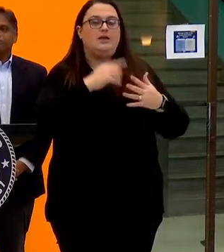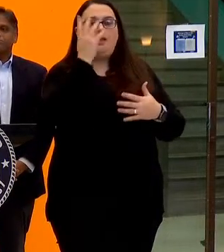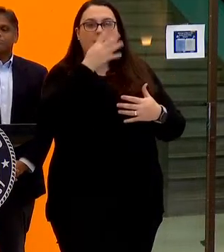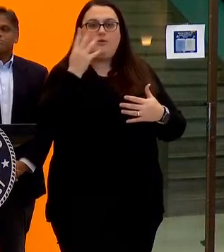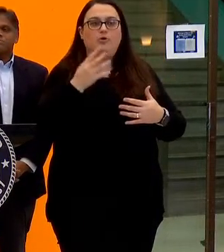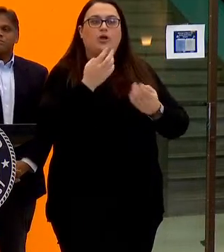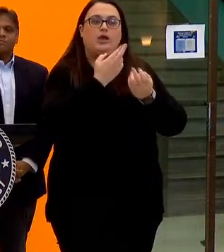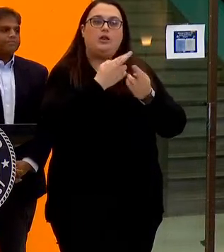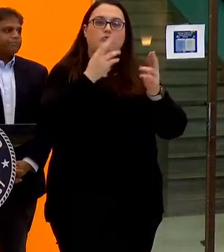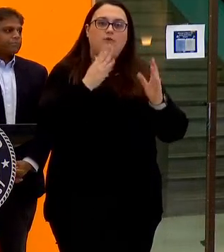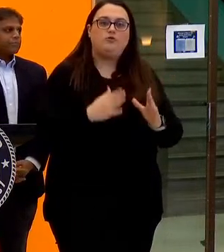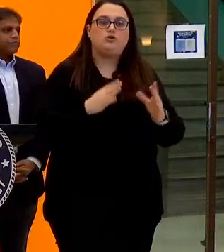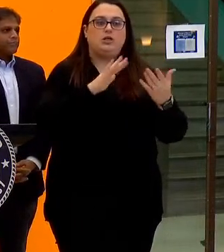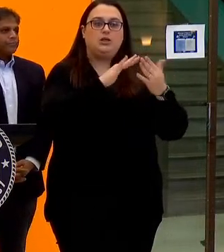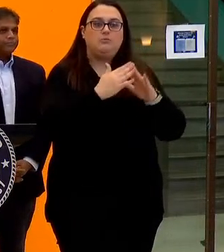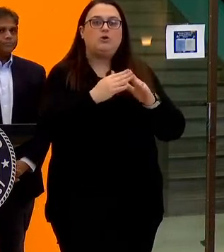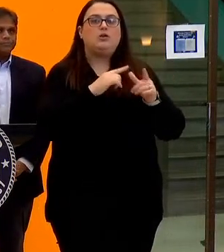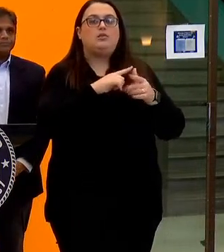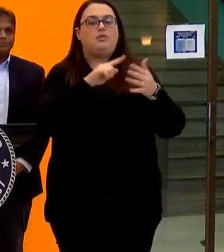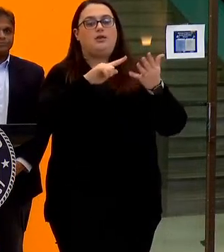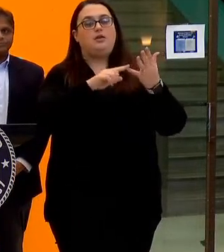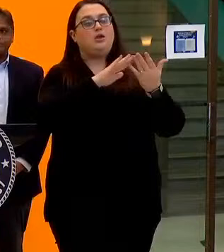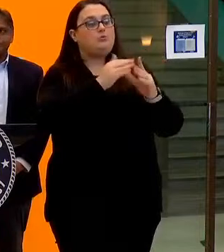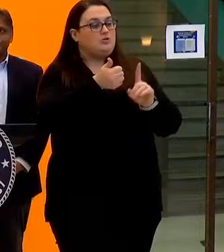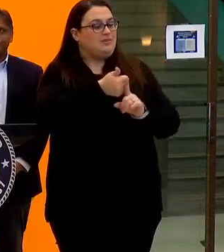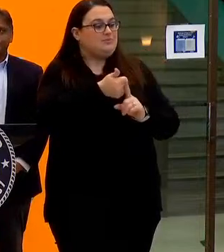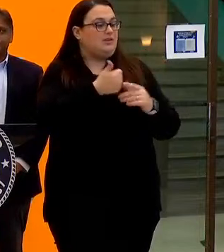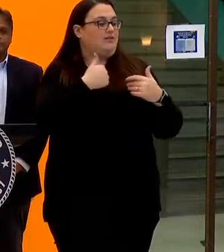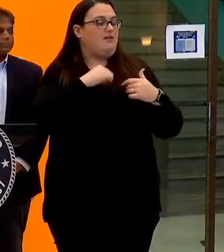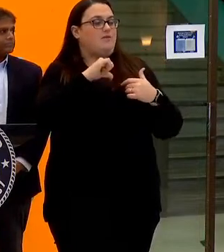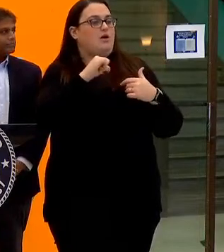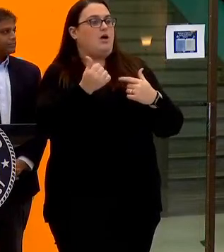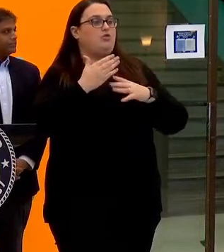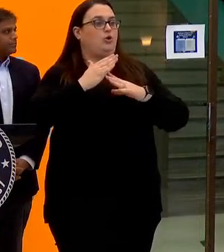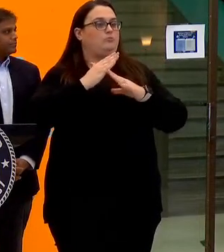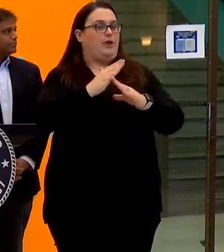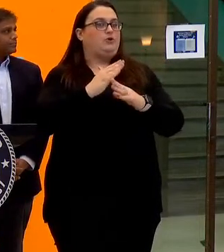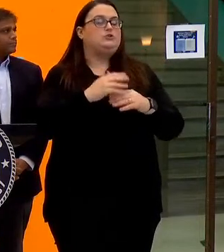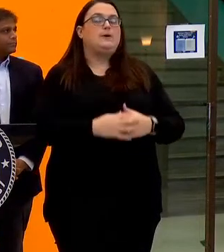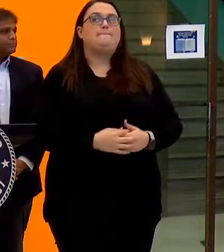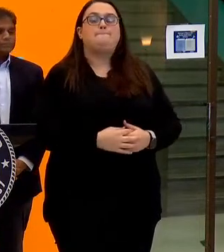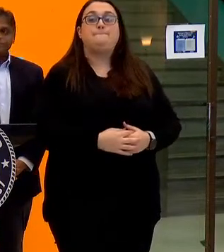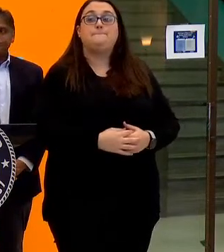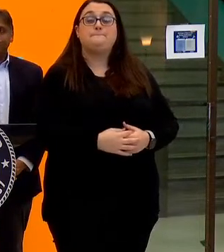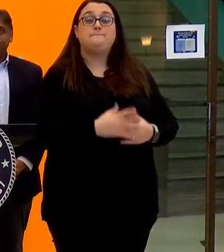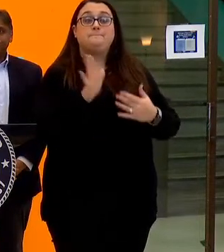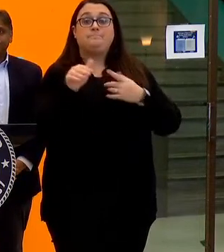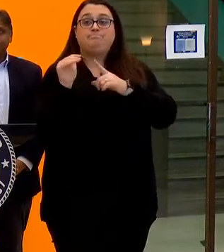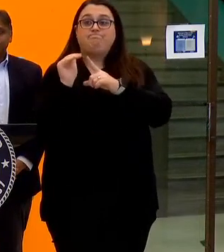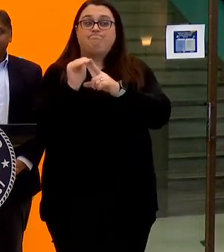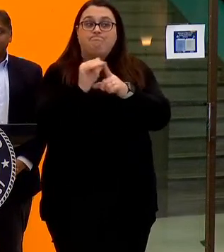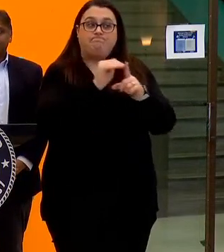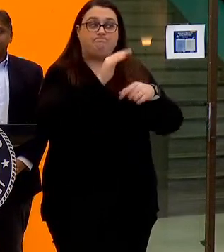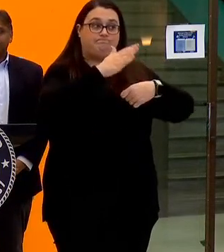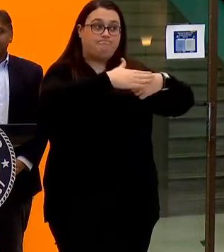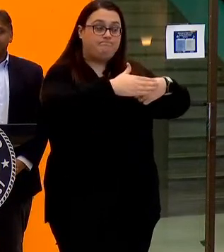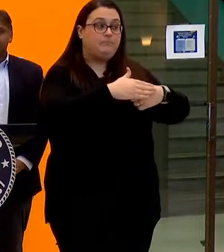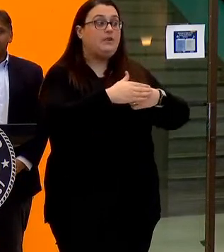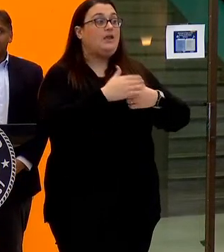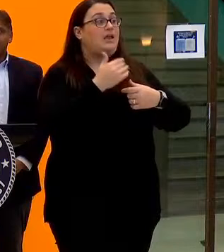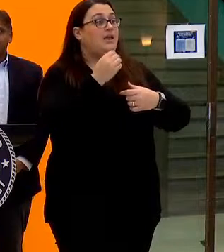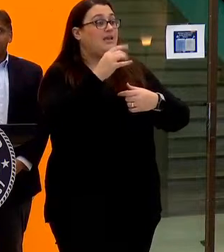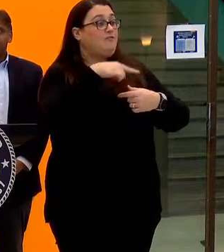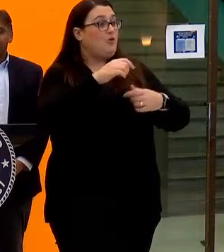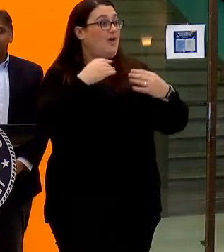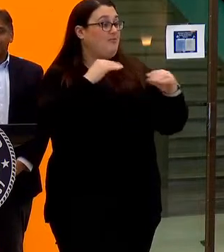and refugee communities, and communities who may be facing other barriers. As a reminder, residents with